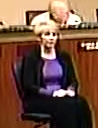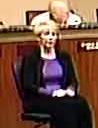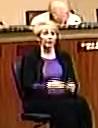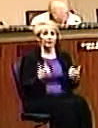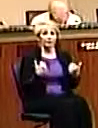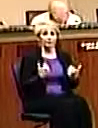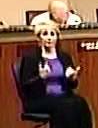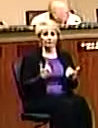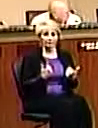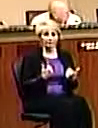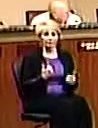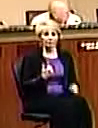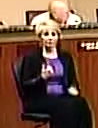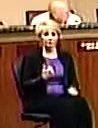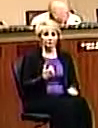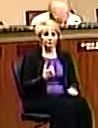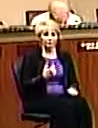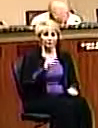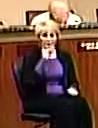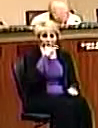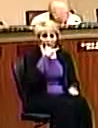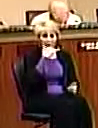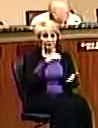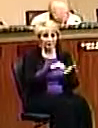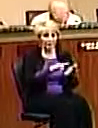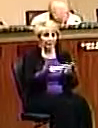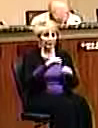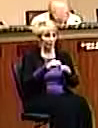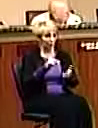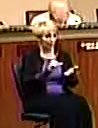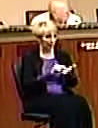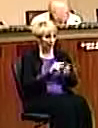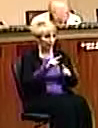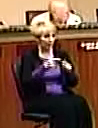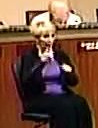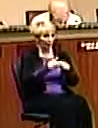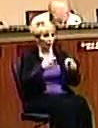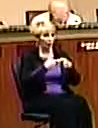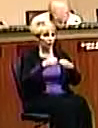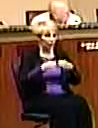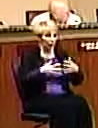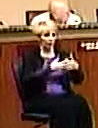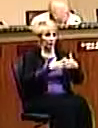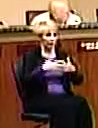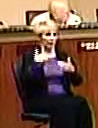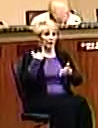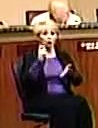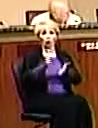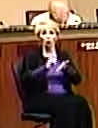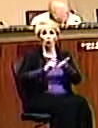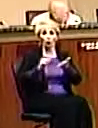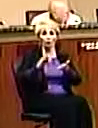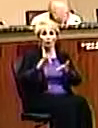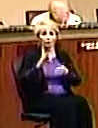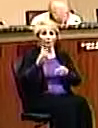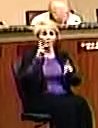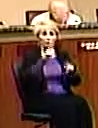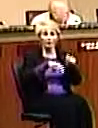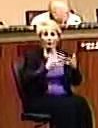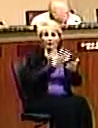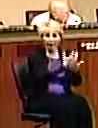Now, it was misstated in the newspaper, but every utility in America has write-offs. People that they can't collect